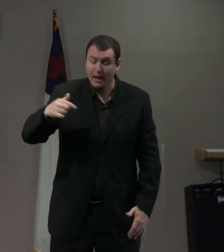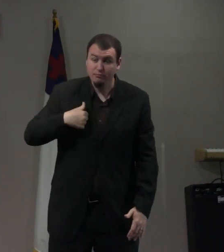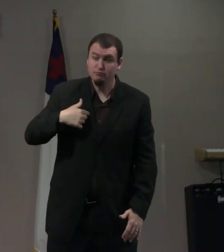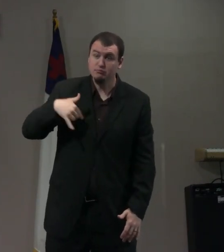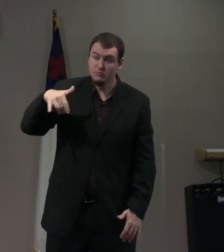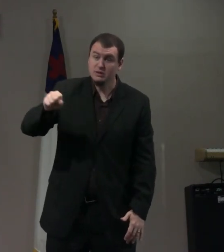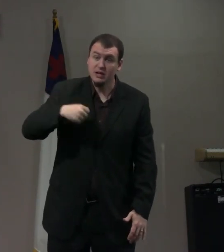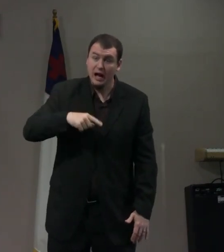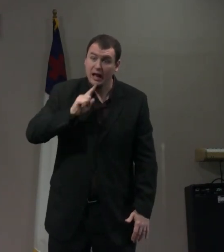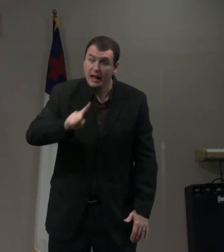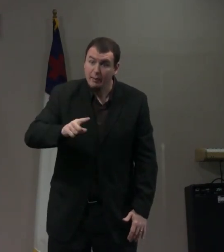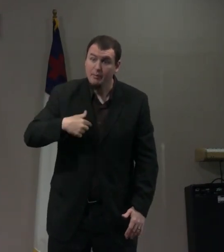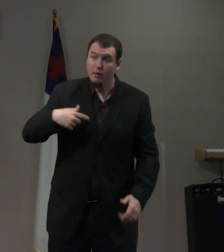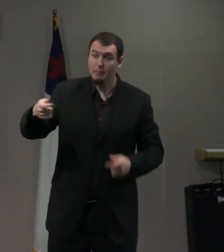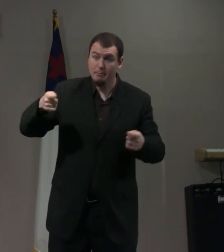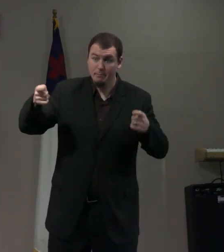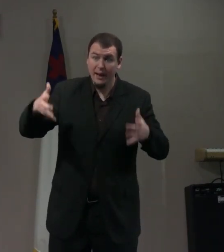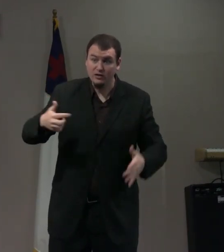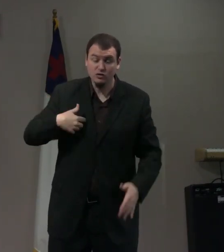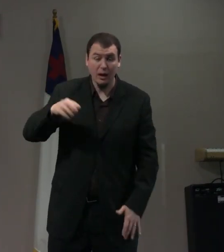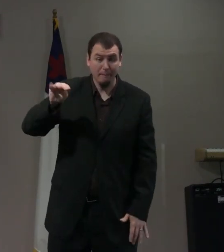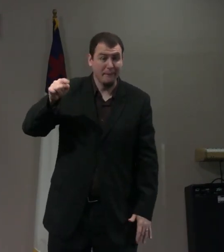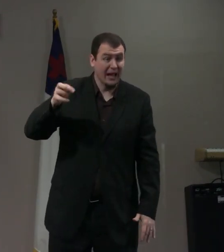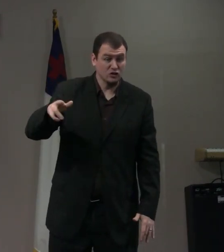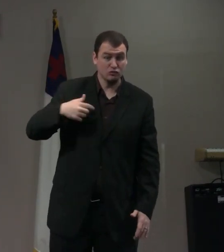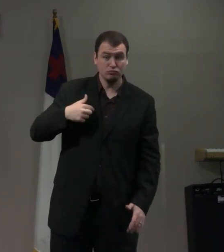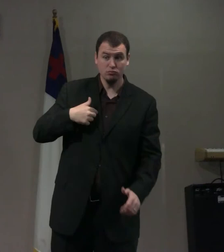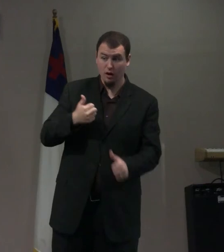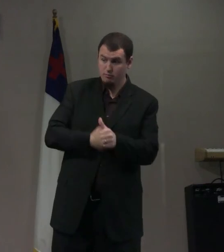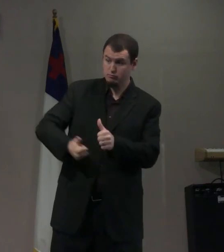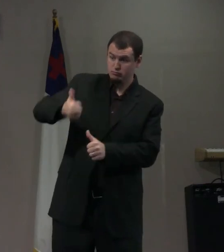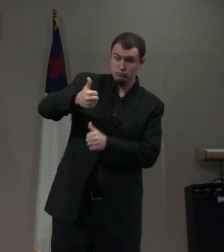And I am your rabbi. Yes, I'm your teacher, your master.